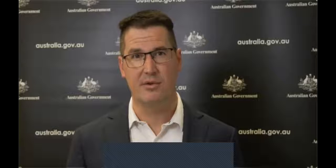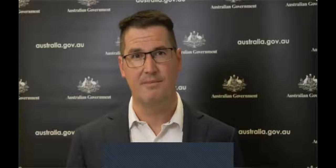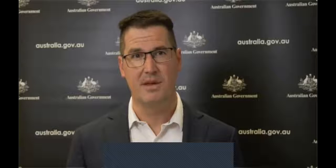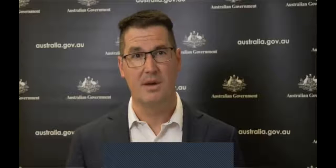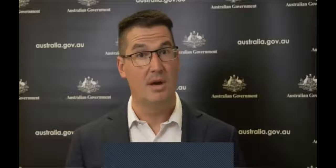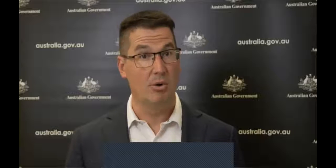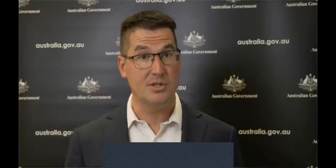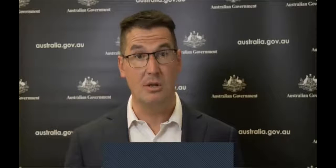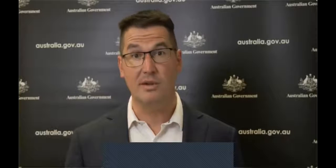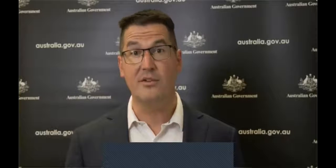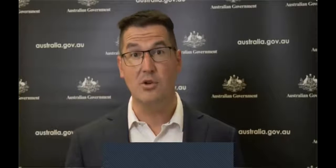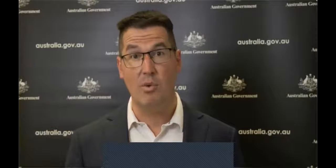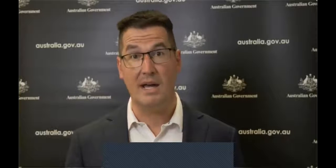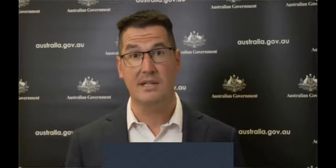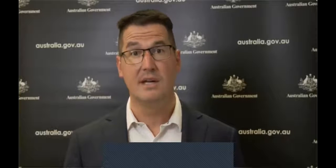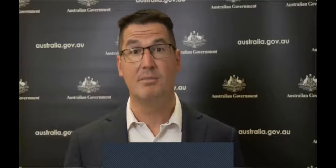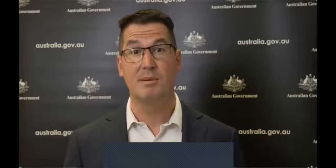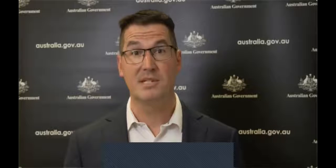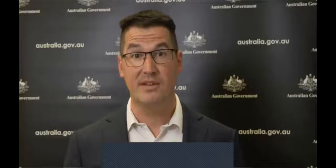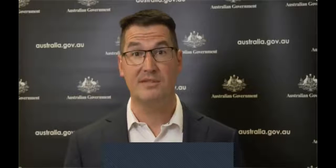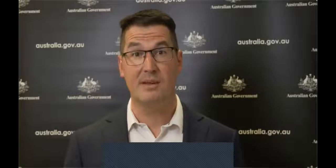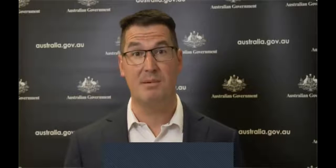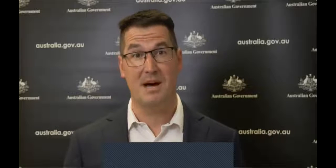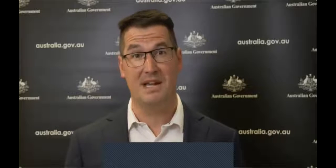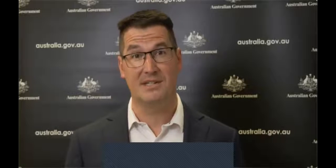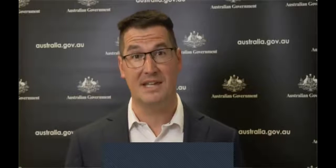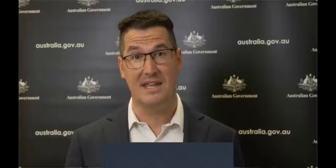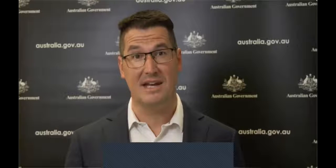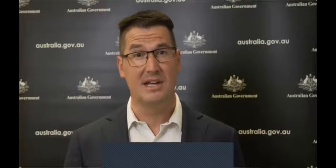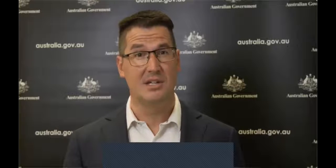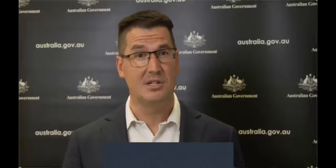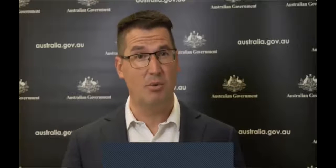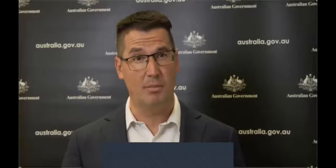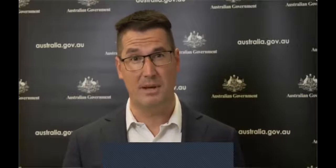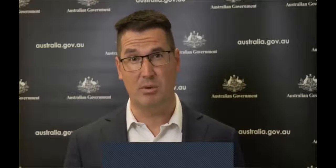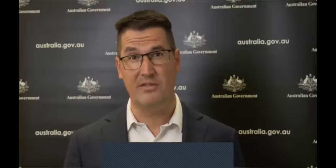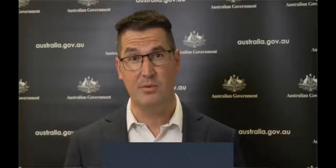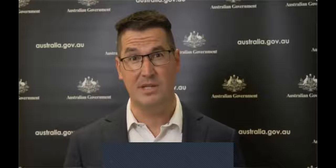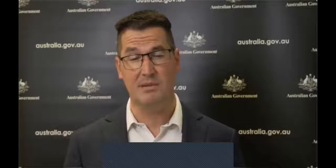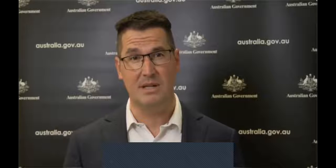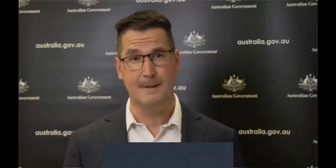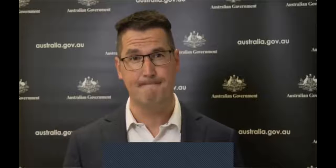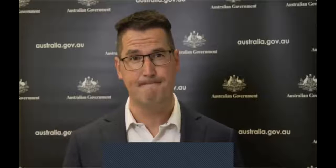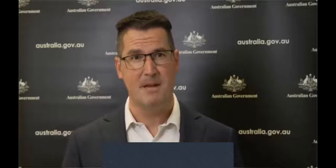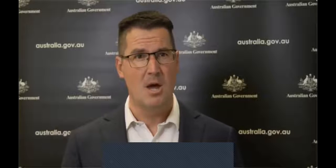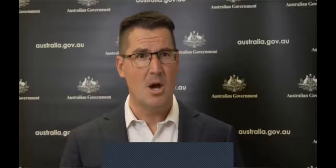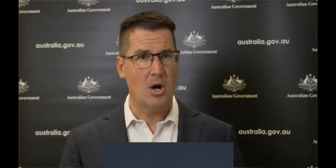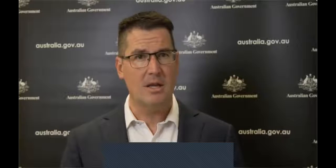Disability Forum. We're also looking for new ways to bring Pacific development partners together to support people living with